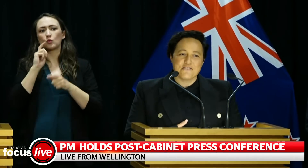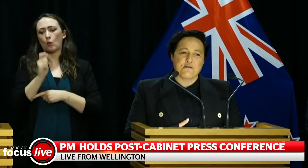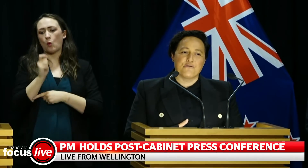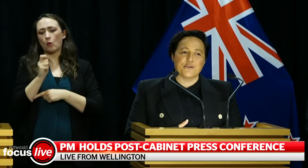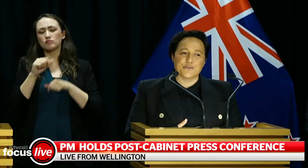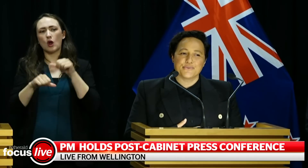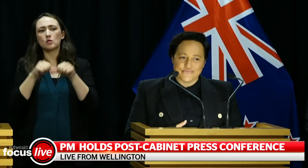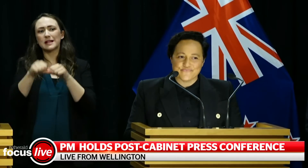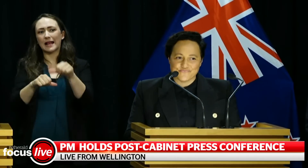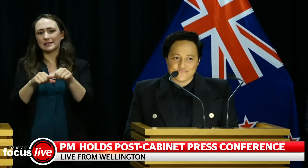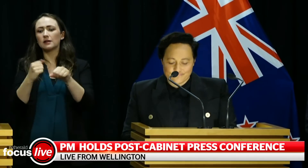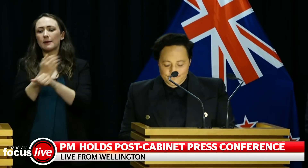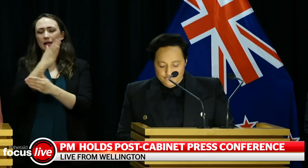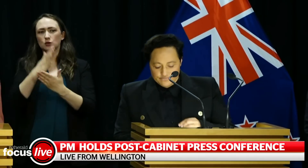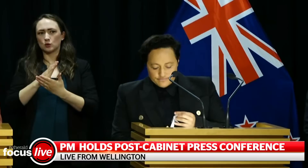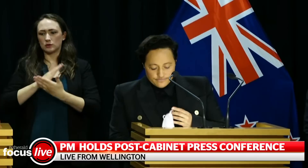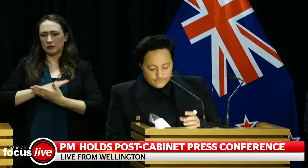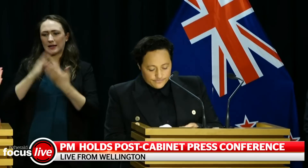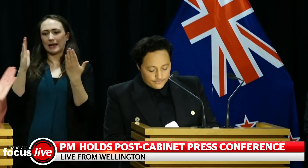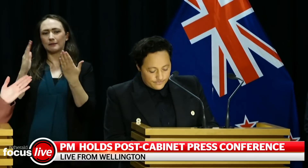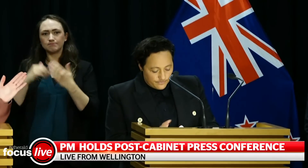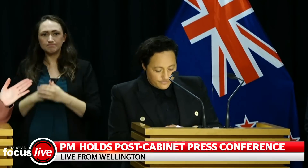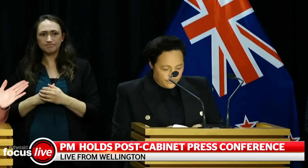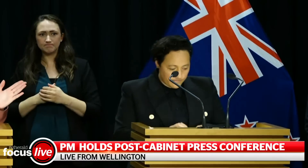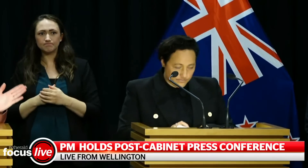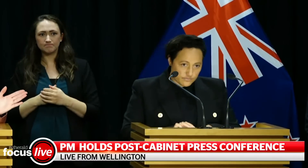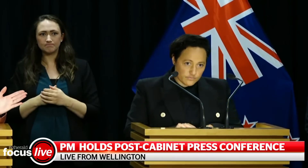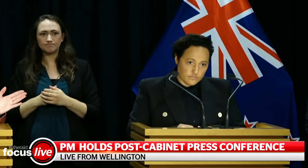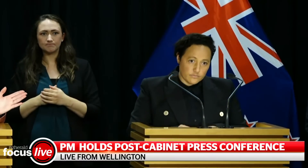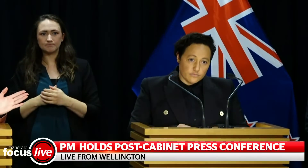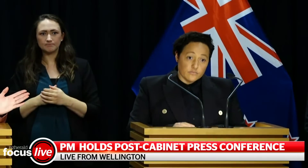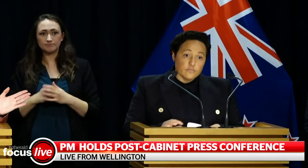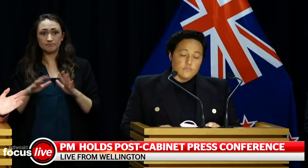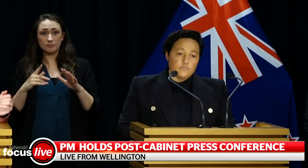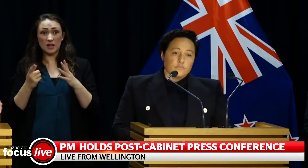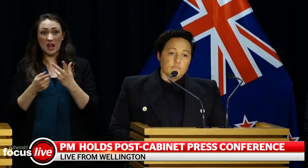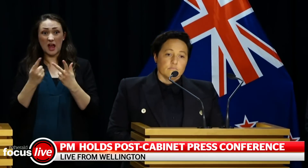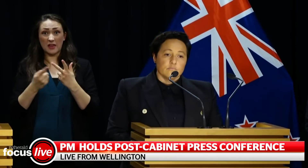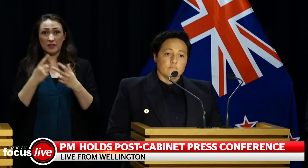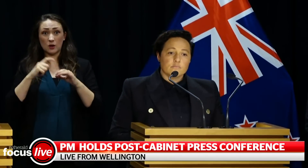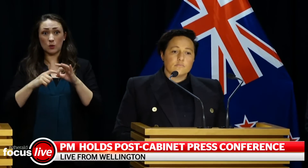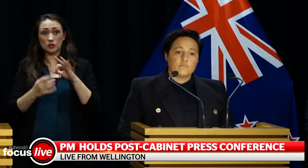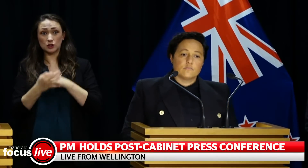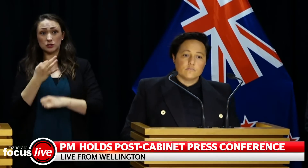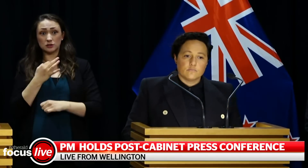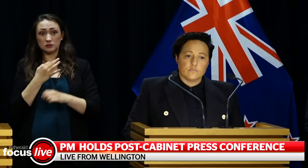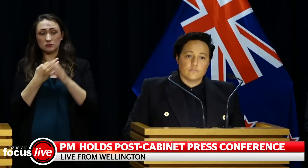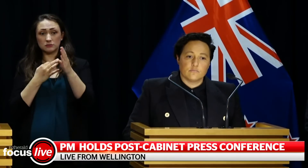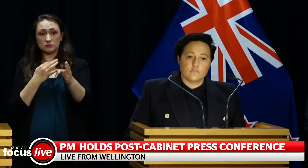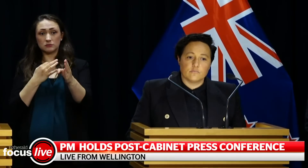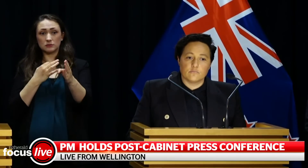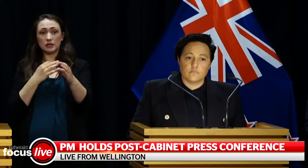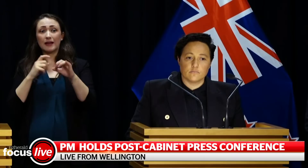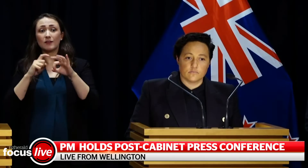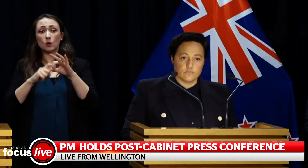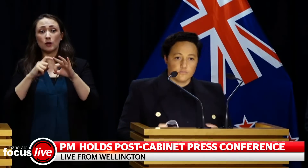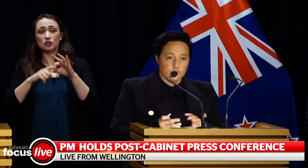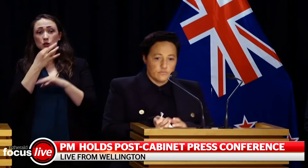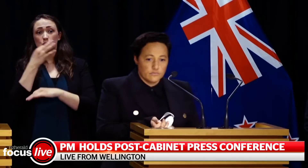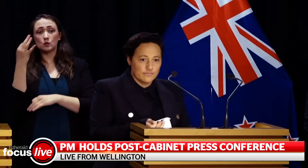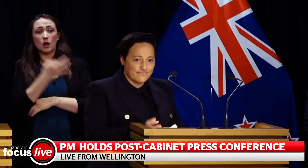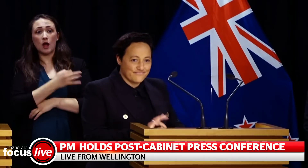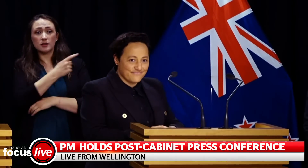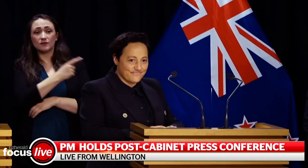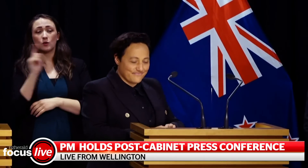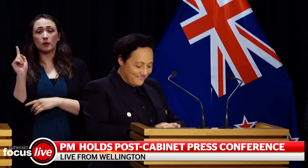complete reversal. Anything further on this? Well, a question for the Minister of Police, seeing he's here, and happy